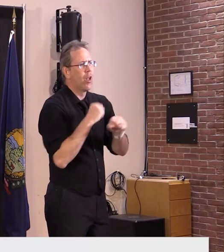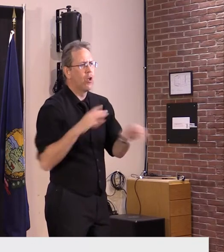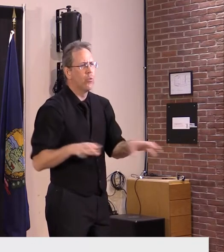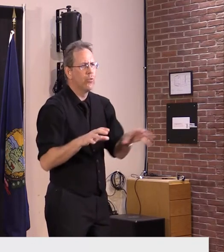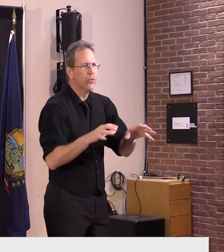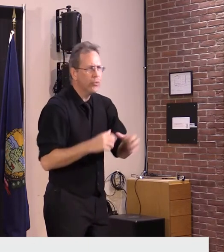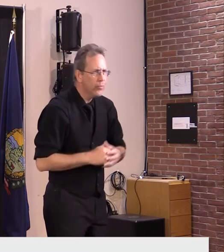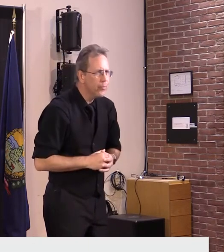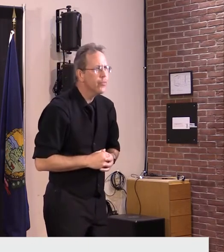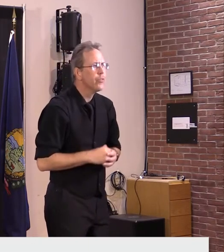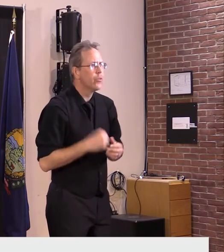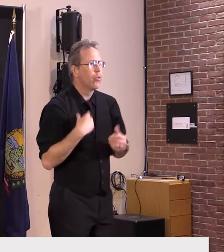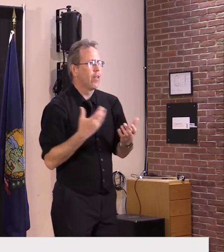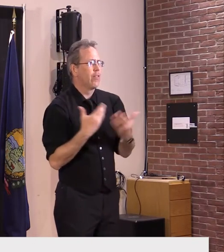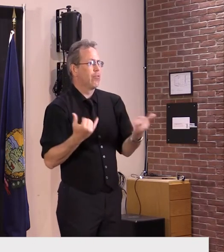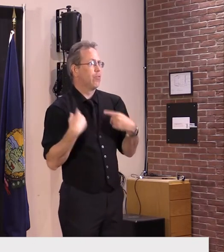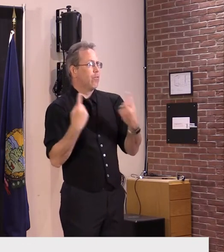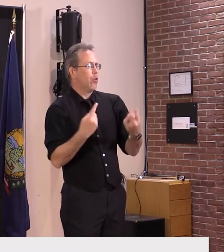hand.